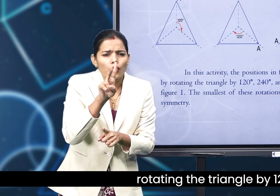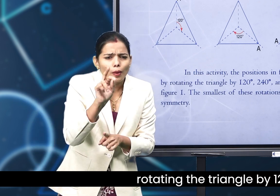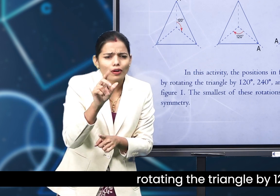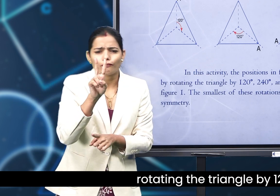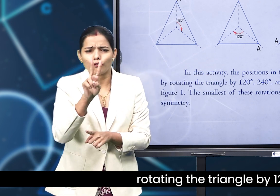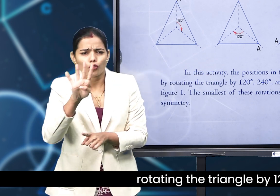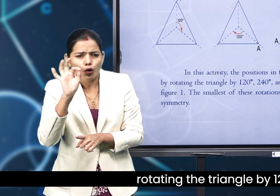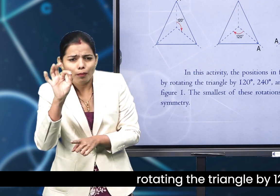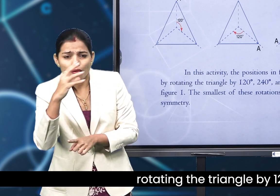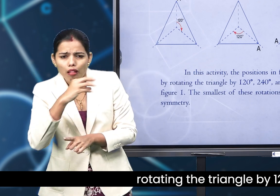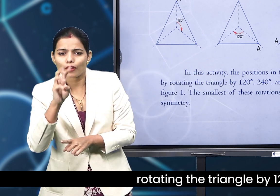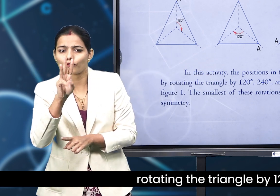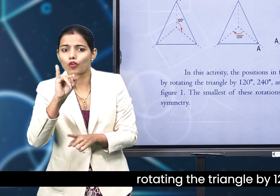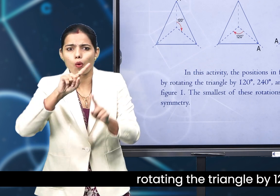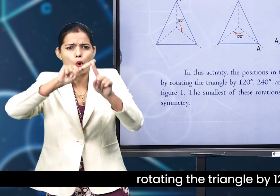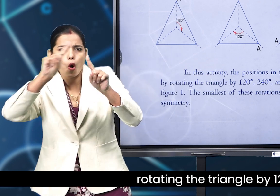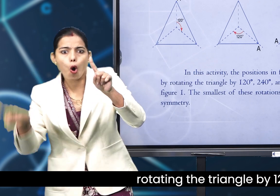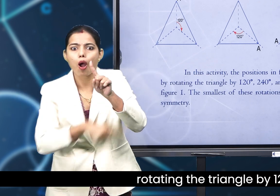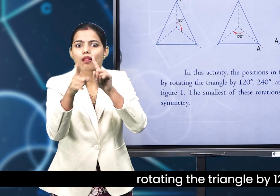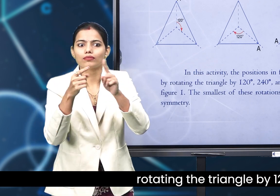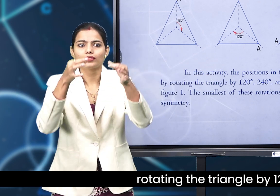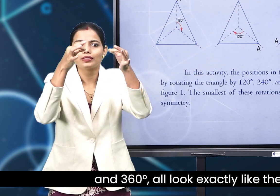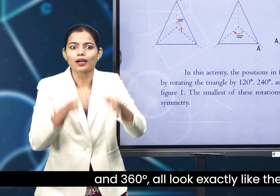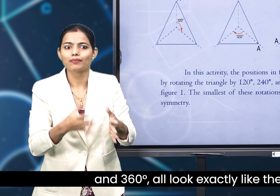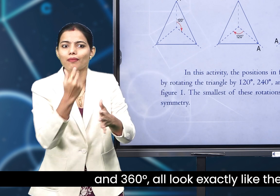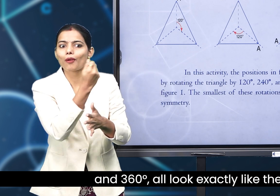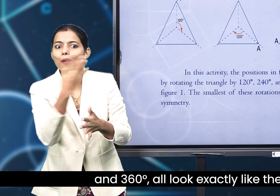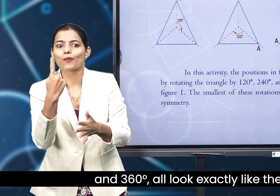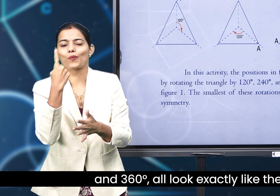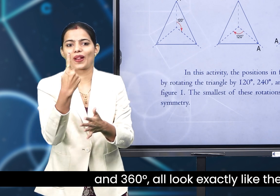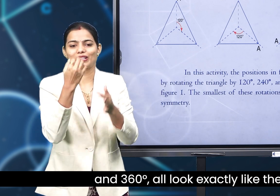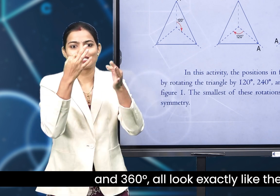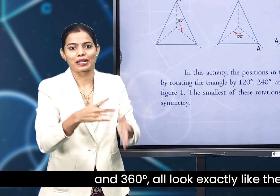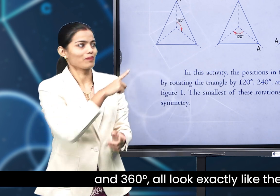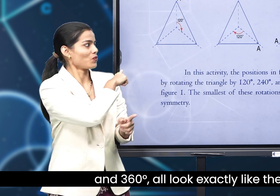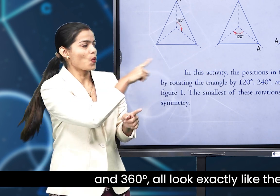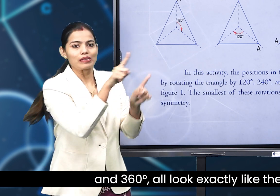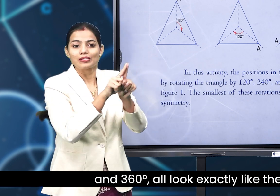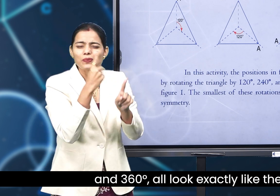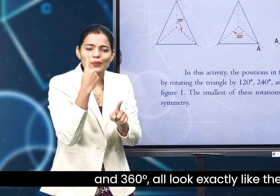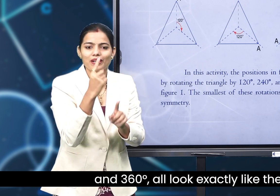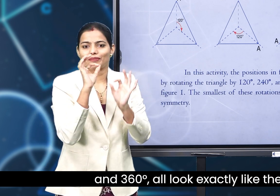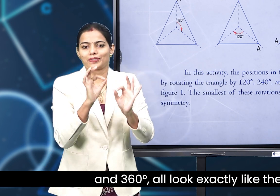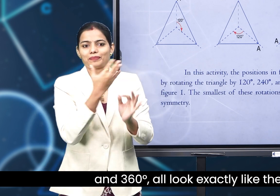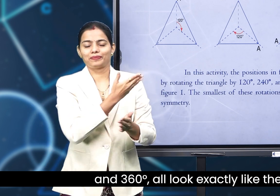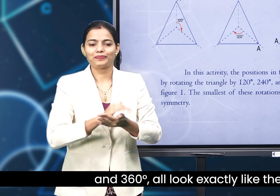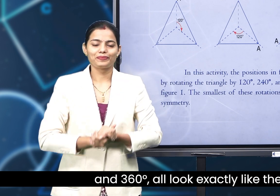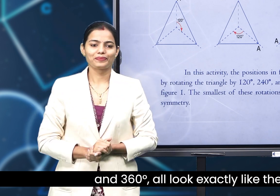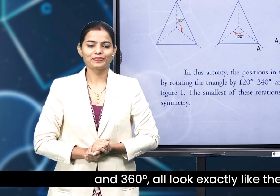triangle by 120 degree, 240 degree and 360 degree all look exactly like the original figure 1.